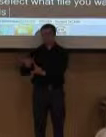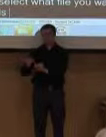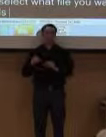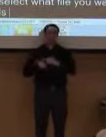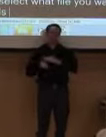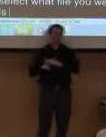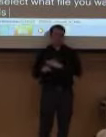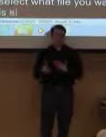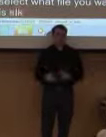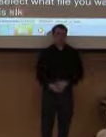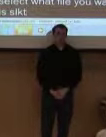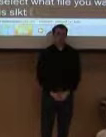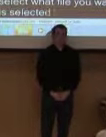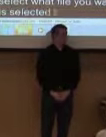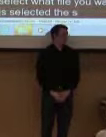to access.